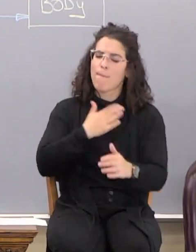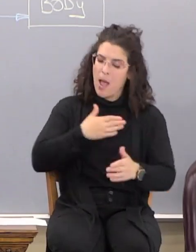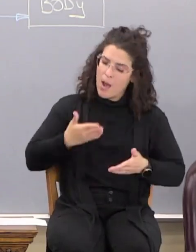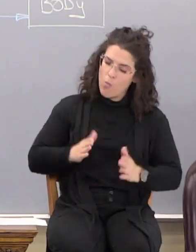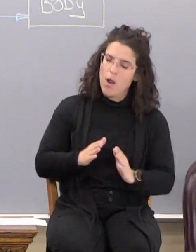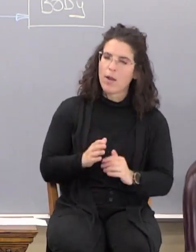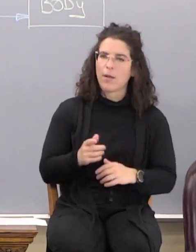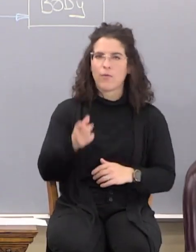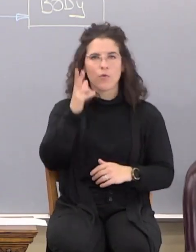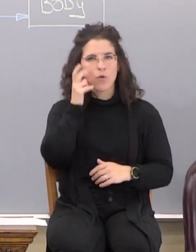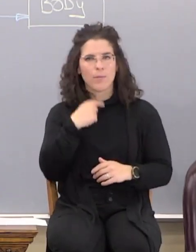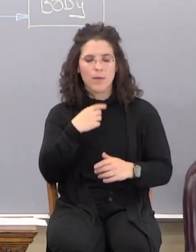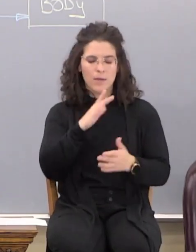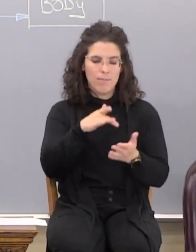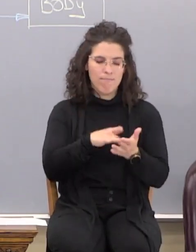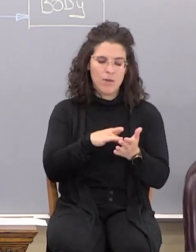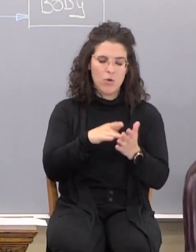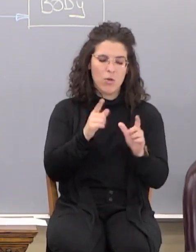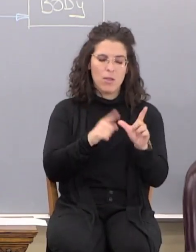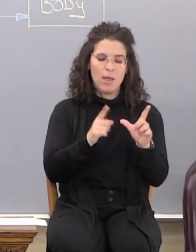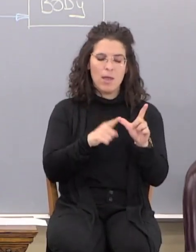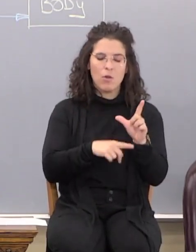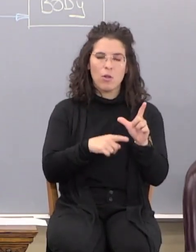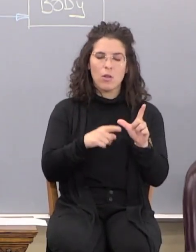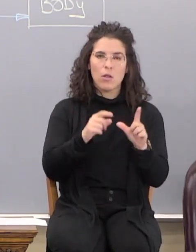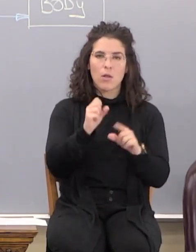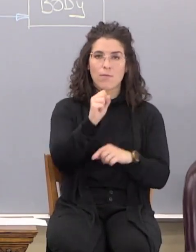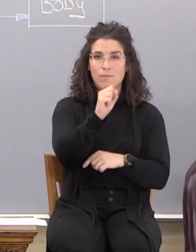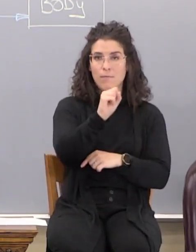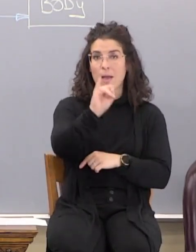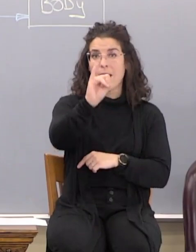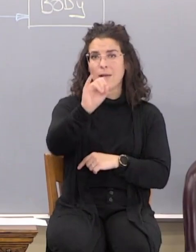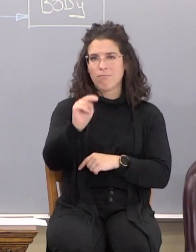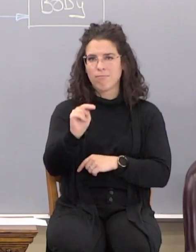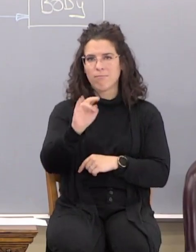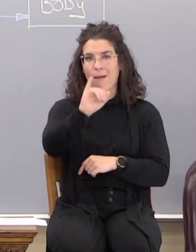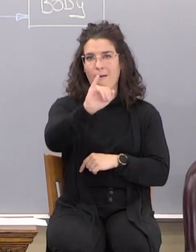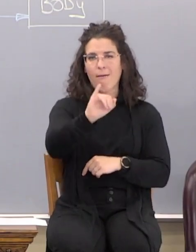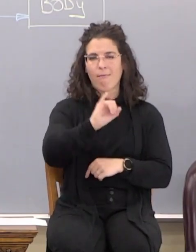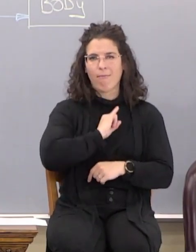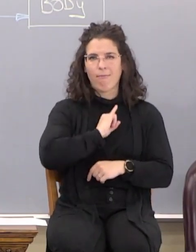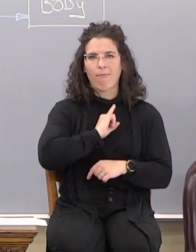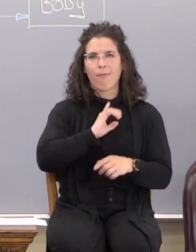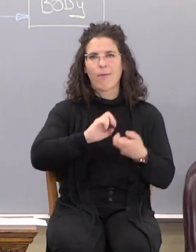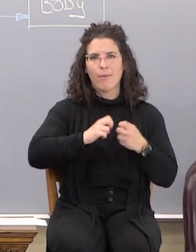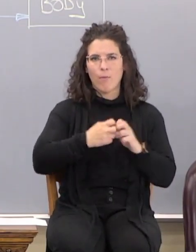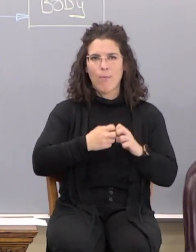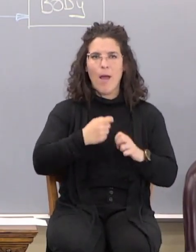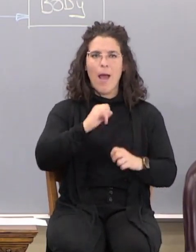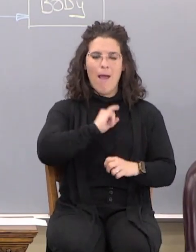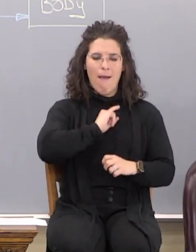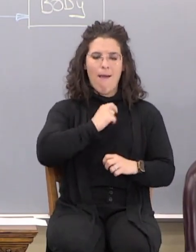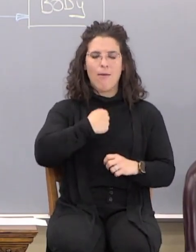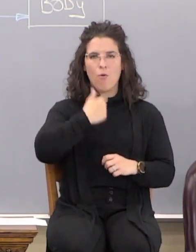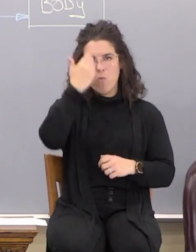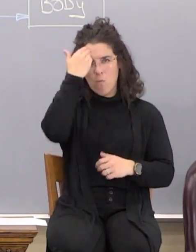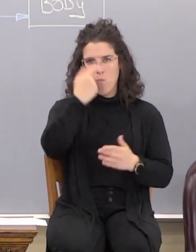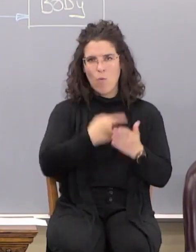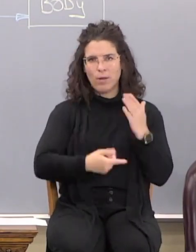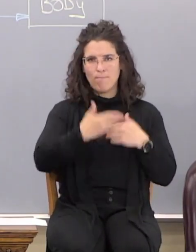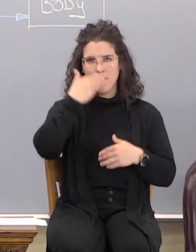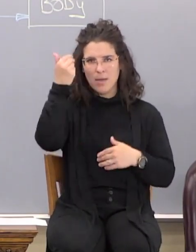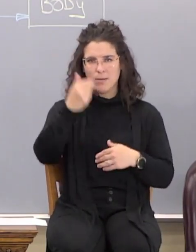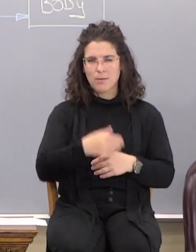many times have you heard me say the middle letter of the word sin is the problem? I'm going to do it my way. I know what I want to do. I know what's